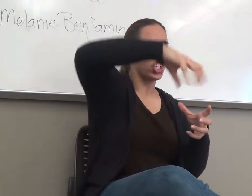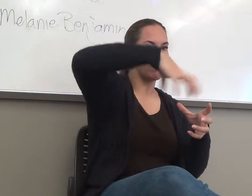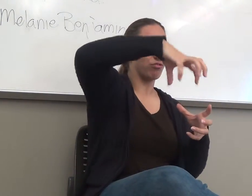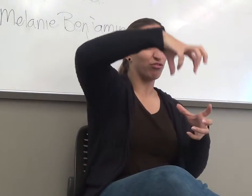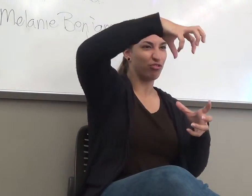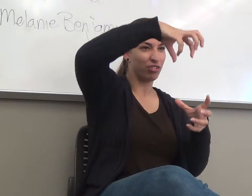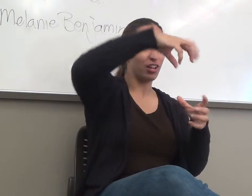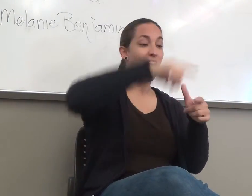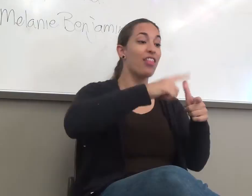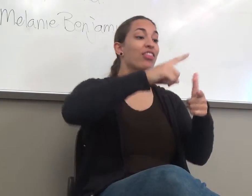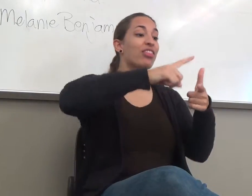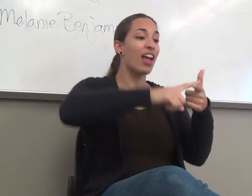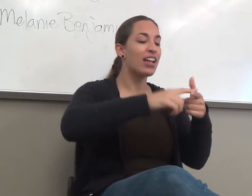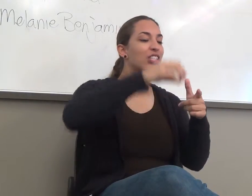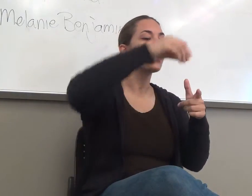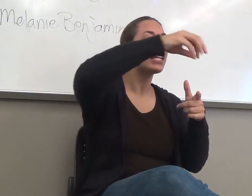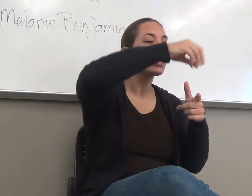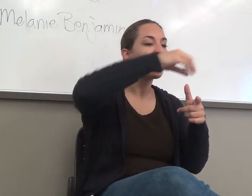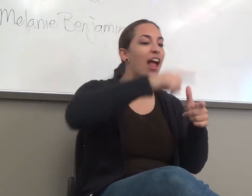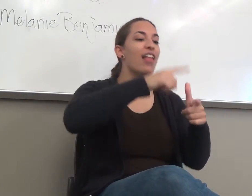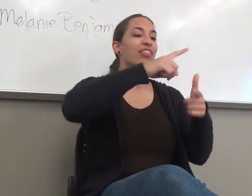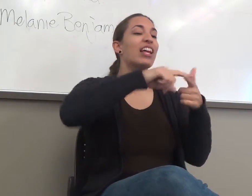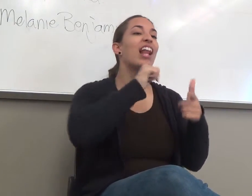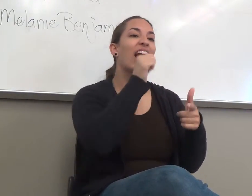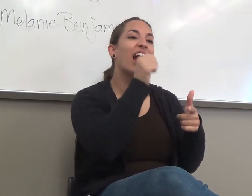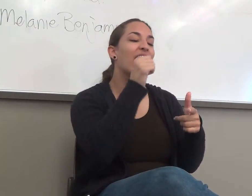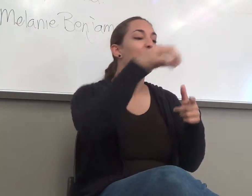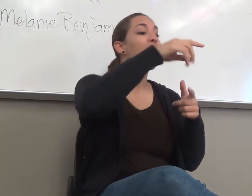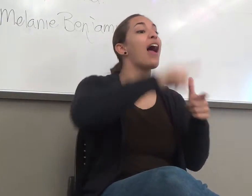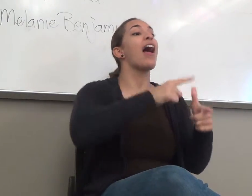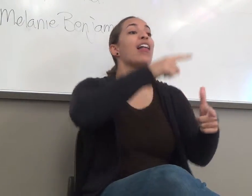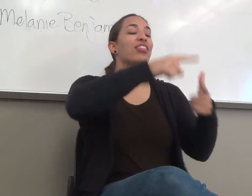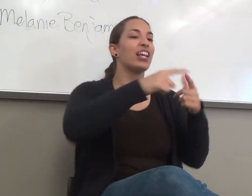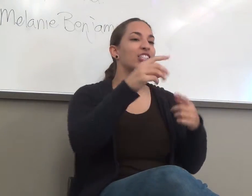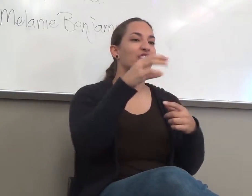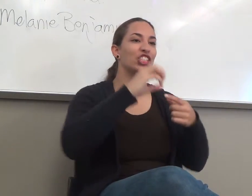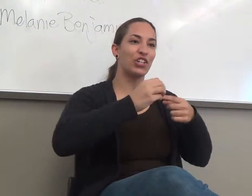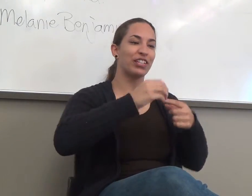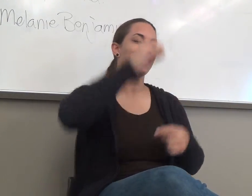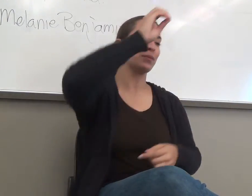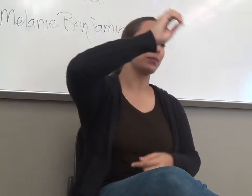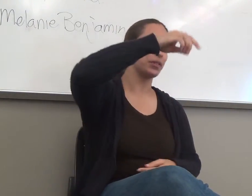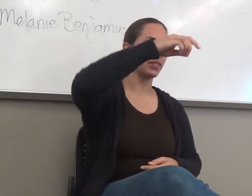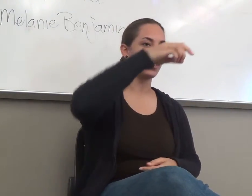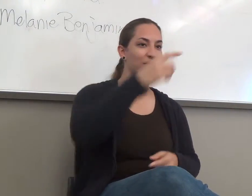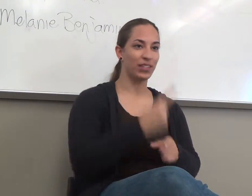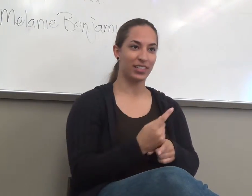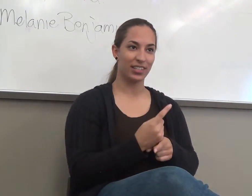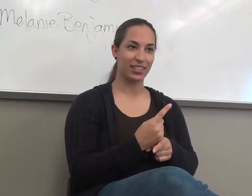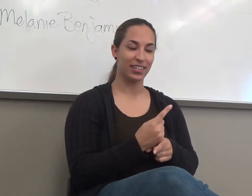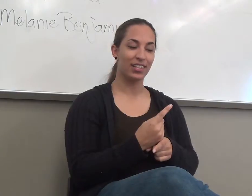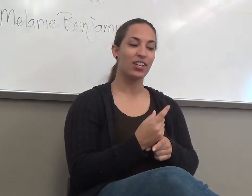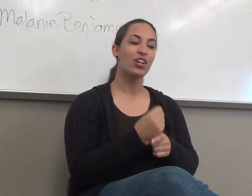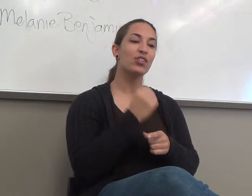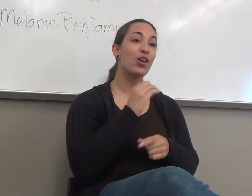cherry. So her order of this paragraph is from the bottom up to the